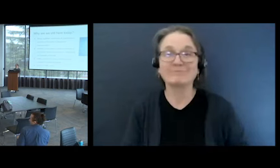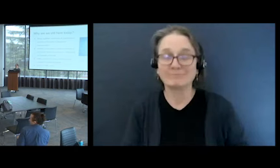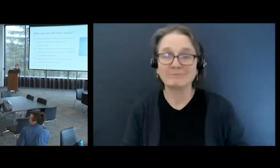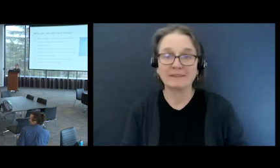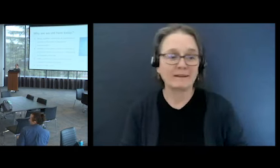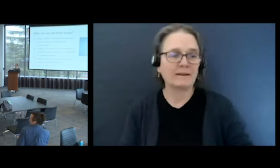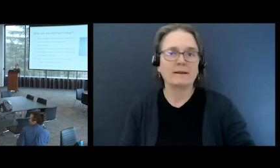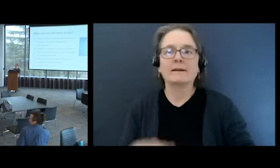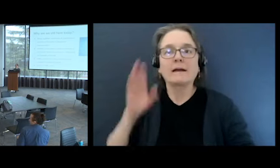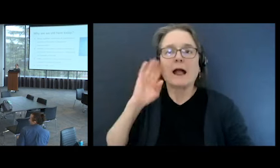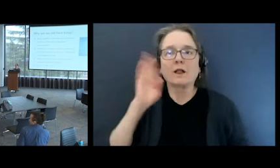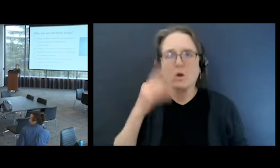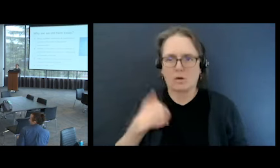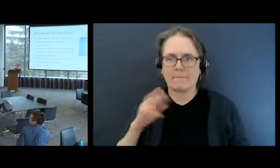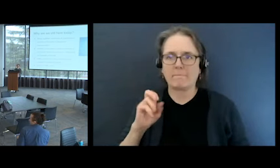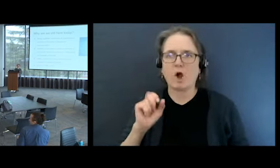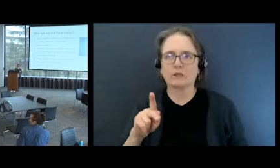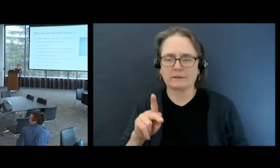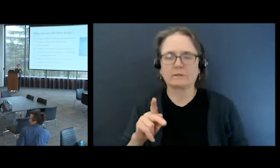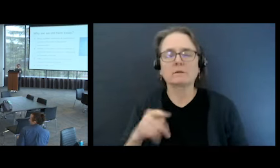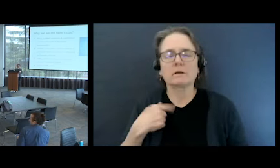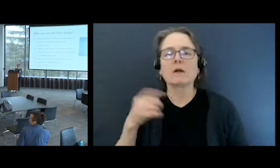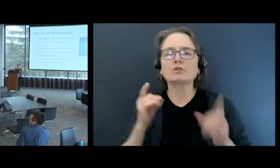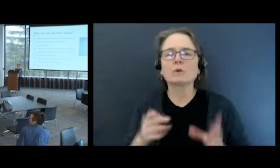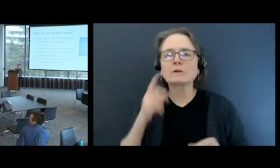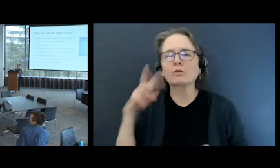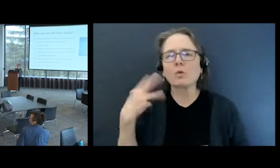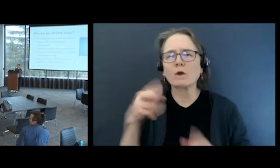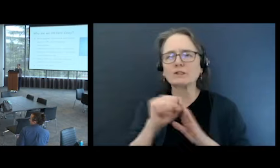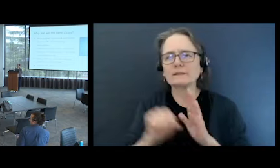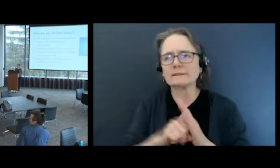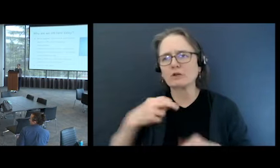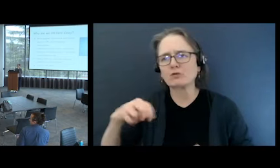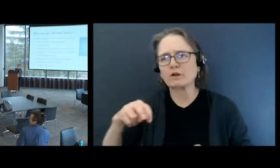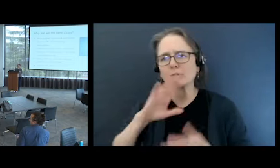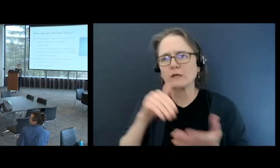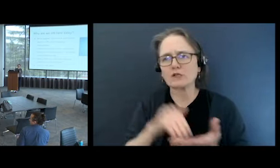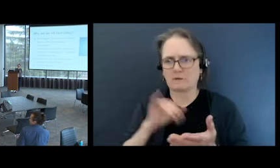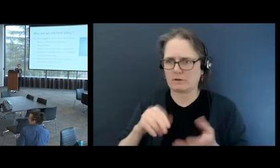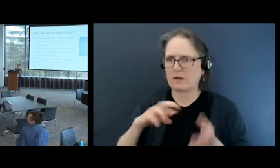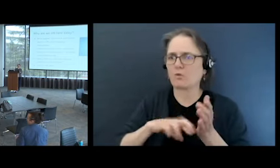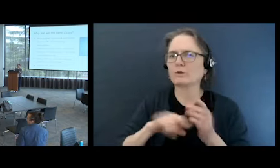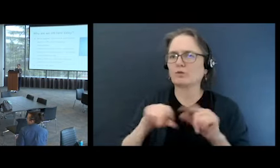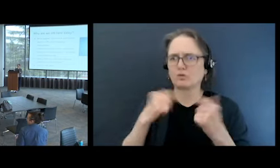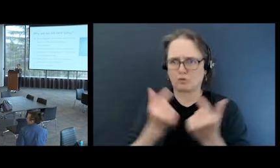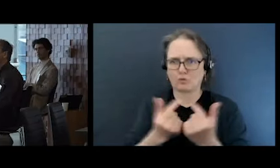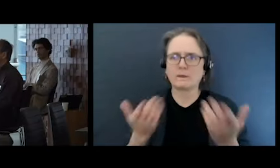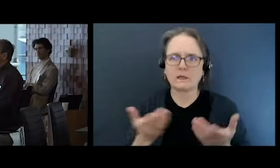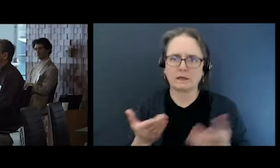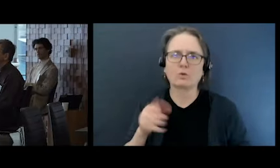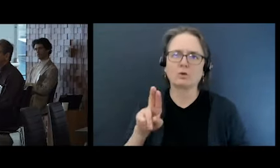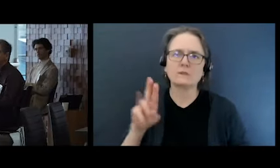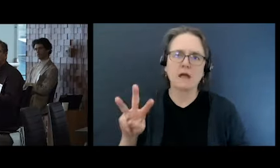Hi, I'm Mark Hollenbeck. I'm the director of the Washington State Transportation Center, which is a research group here on the University of Washington campus. I'm